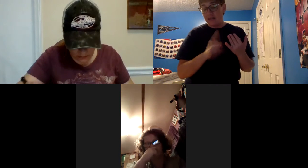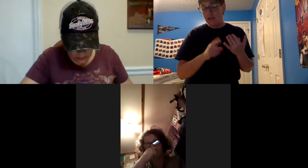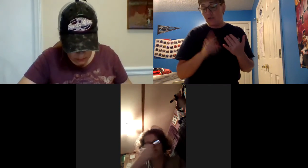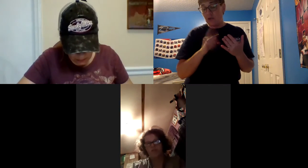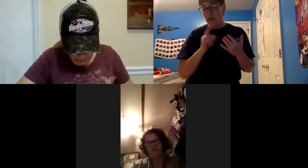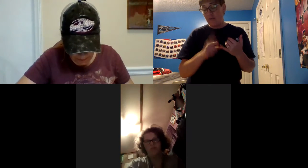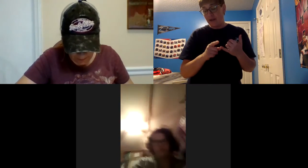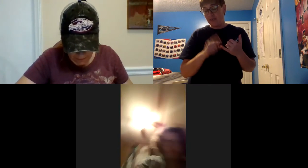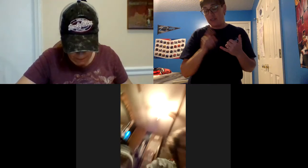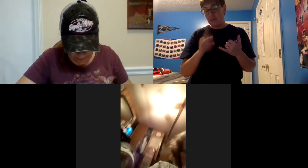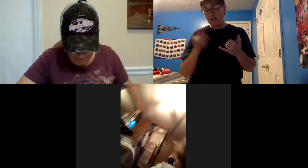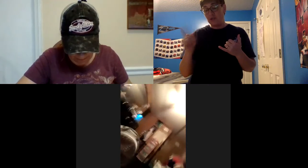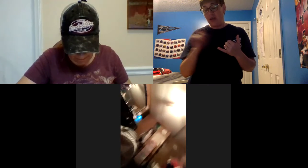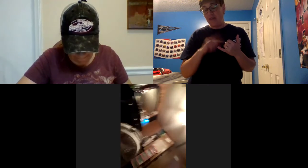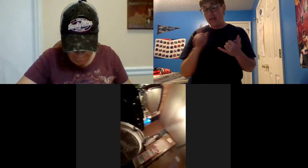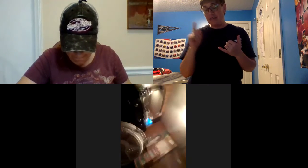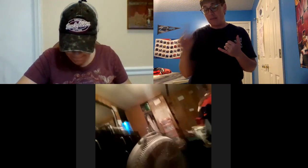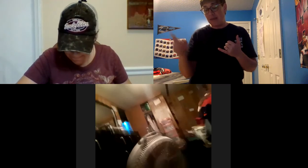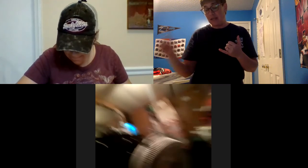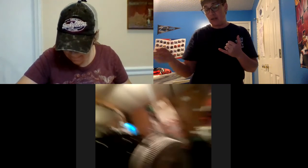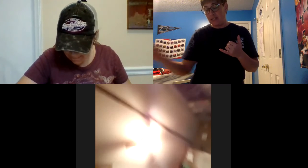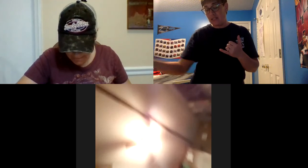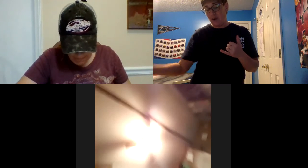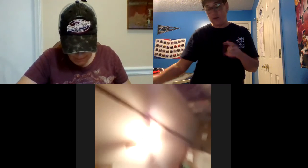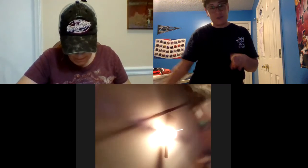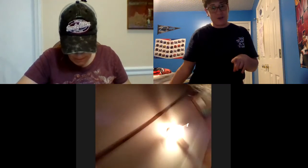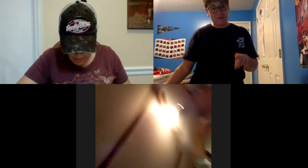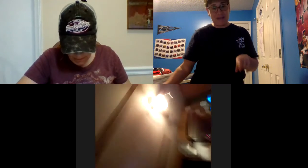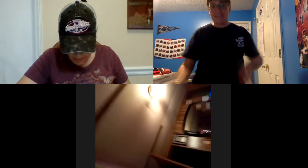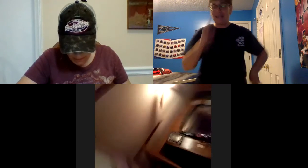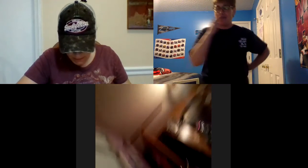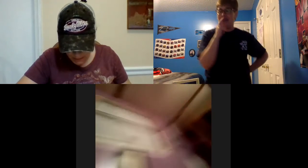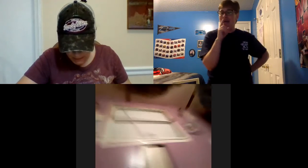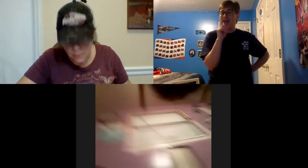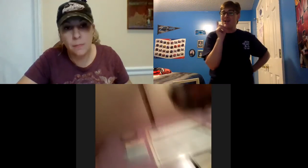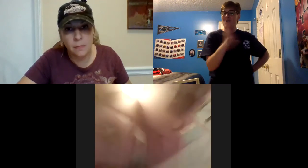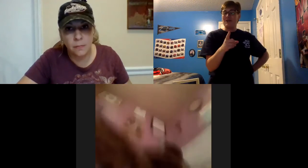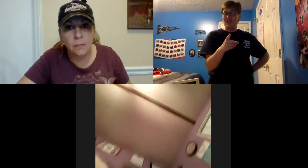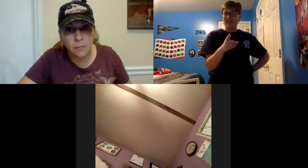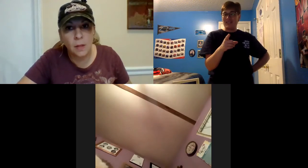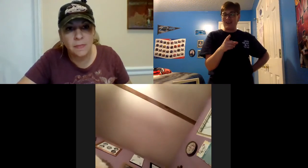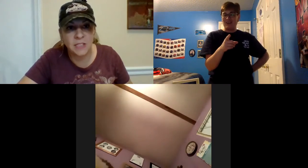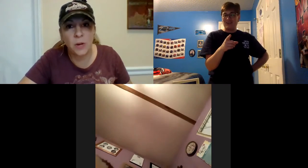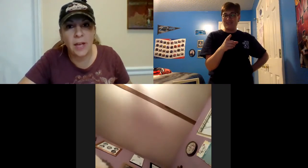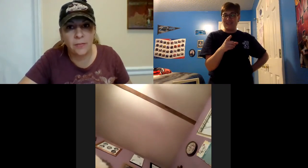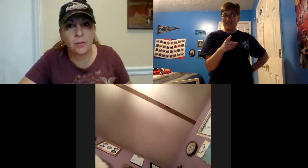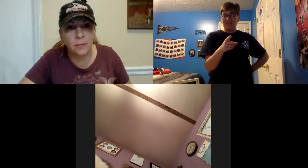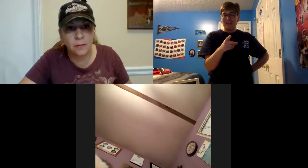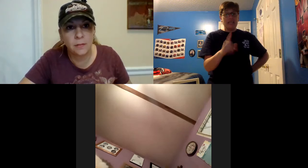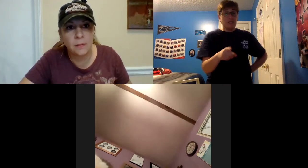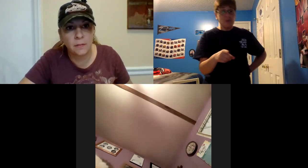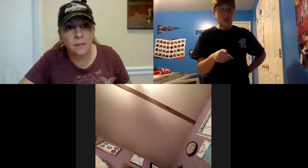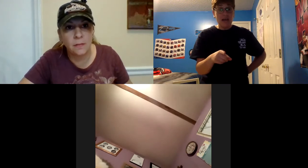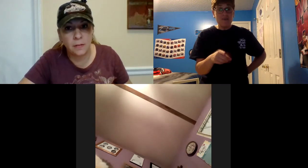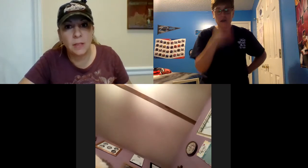pay attention when you ate breakfast because you have eggs and bacon grease on your shirt and pants. And I'm like, I know I changed that. That's what I have.